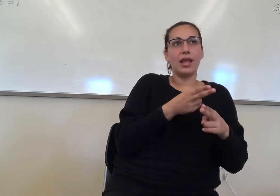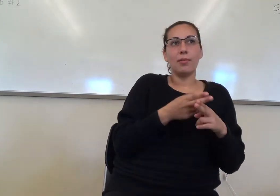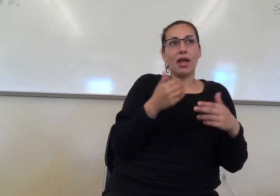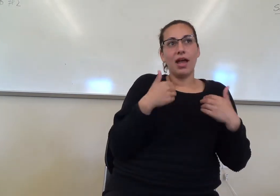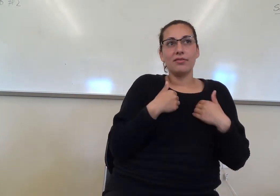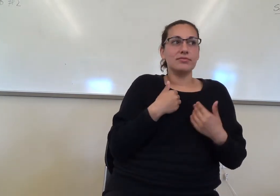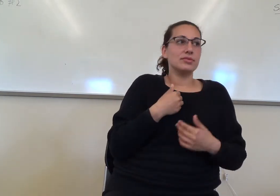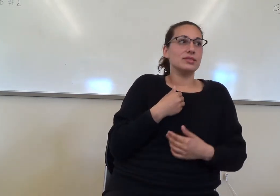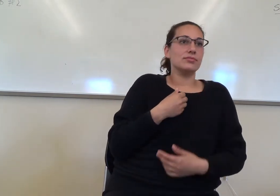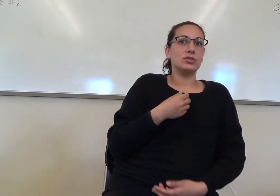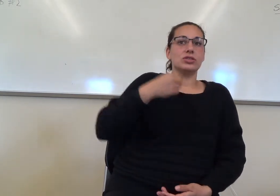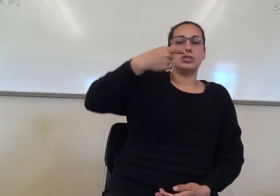Jean Wood,